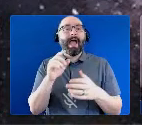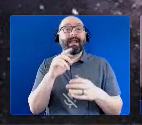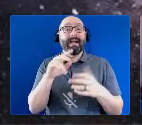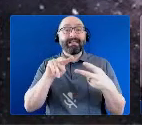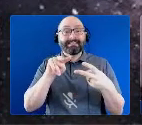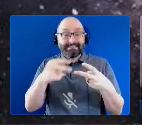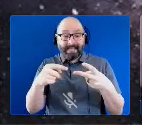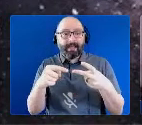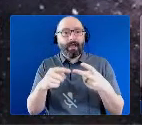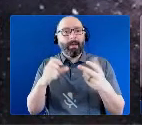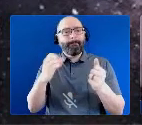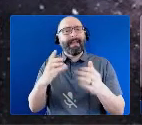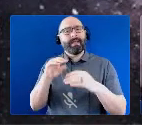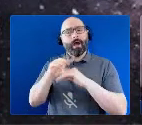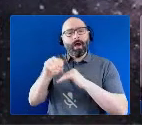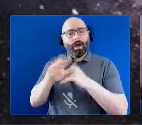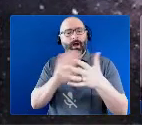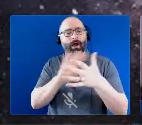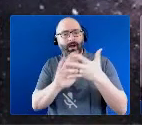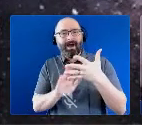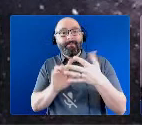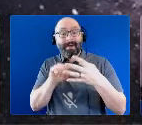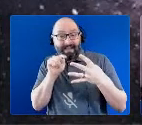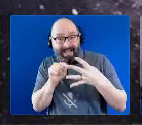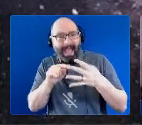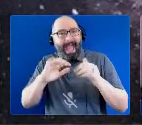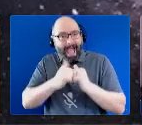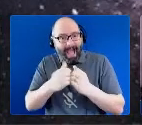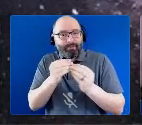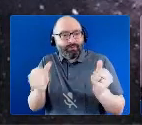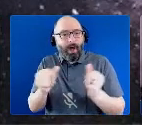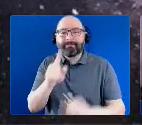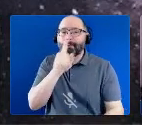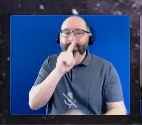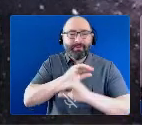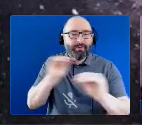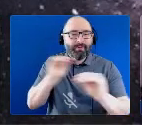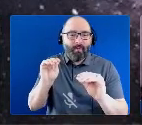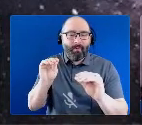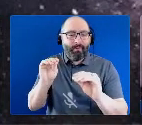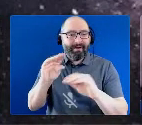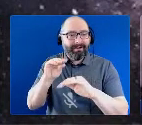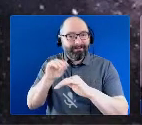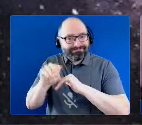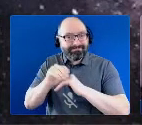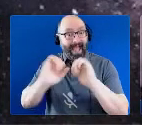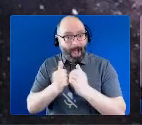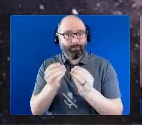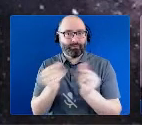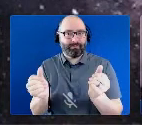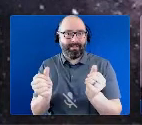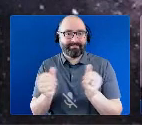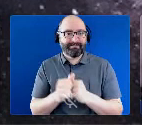really solve a technical problem. And so that's where I hope to provide some helpful thoughts. On